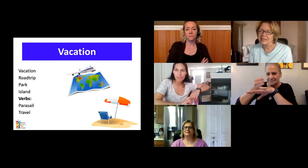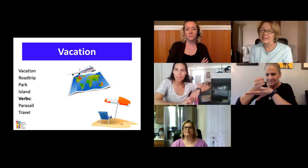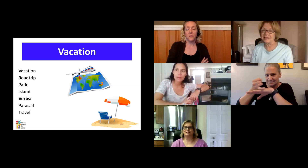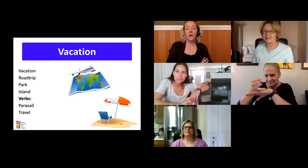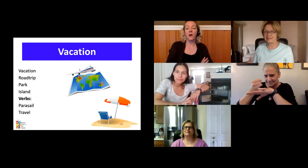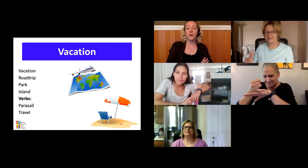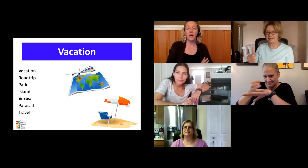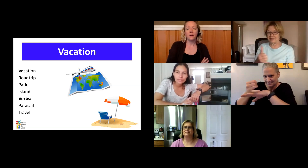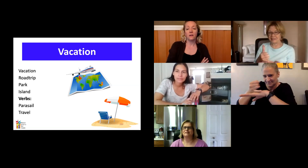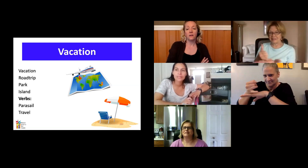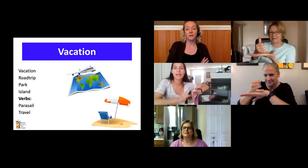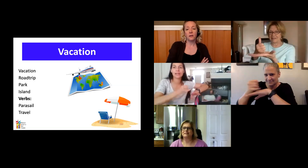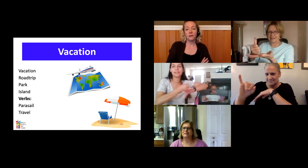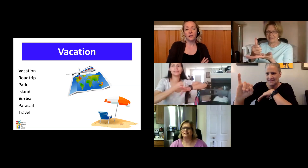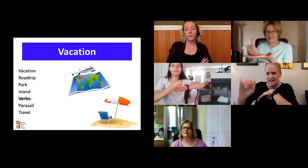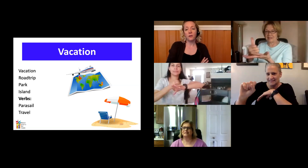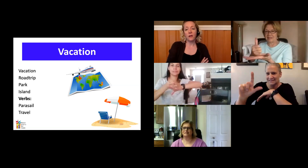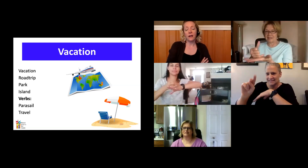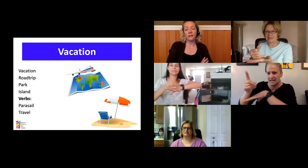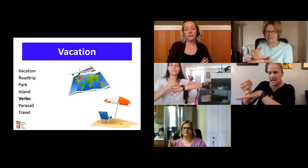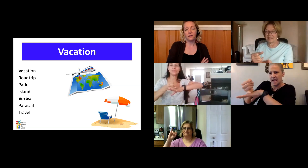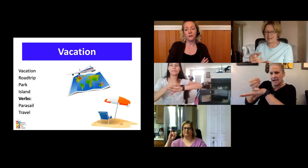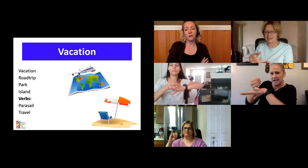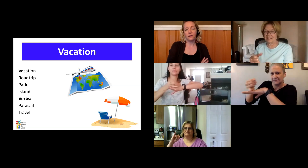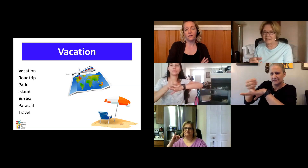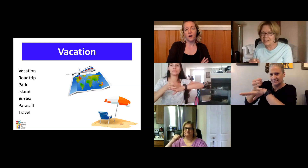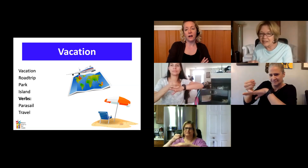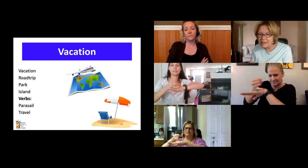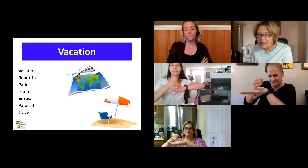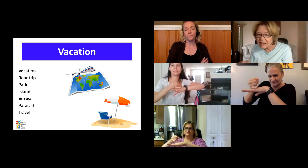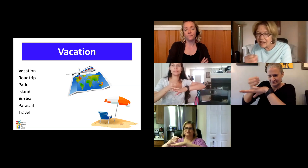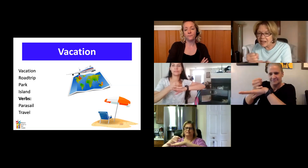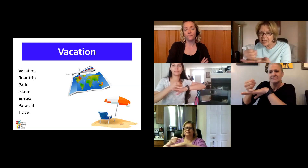Okay, next sign up there is island. This is a sign for island.